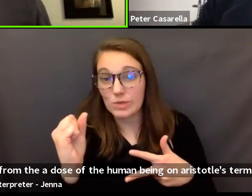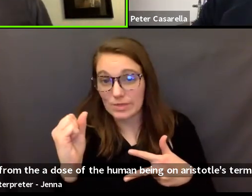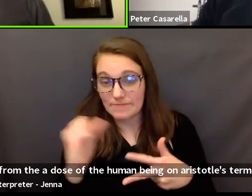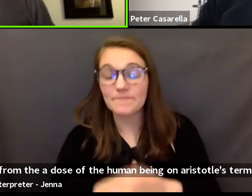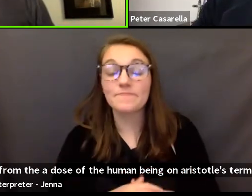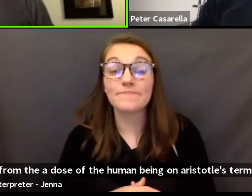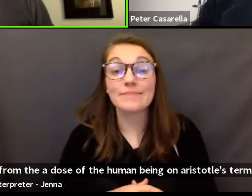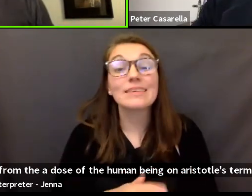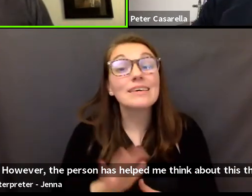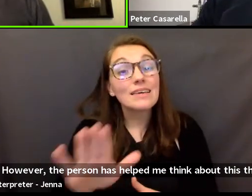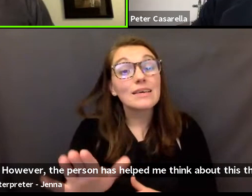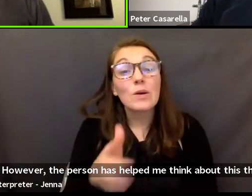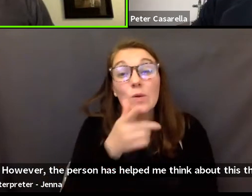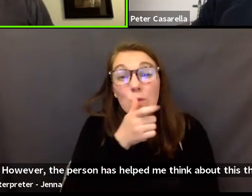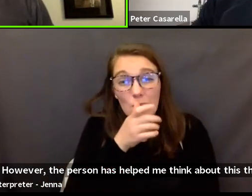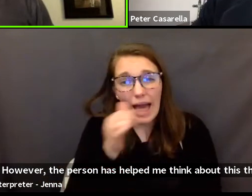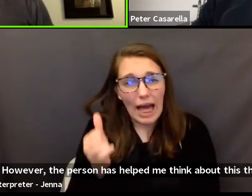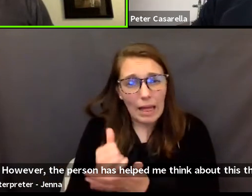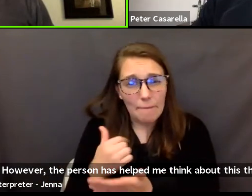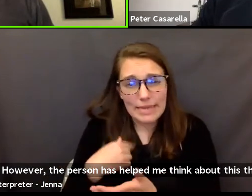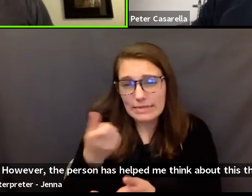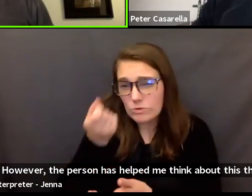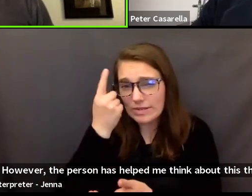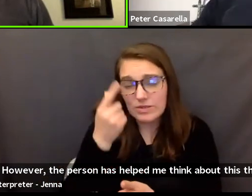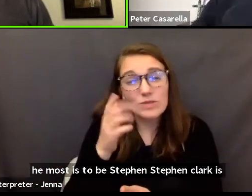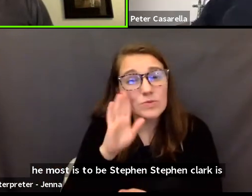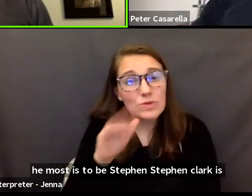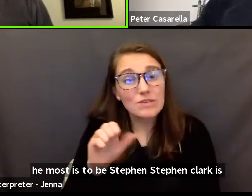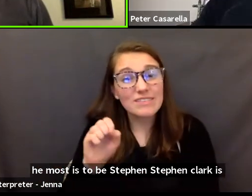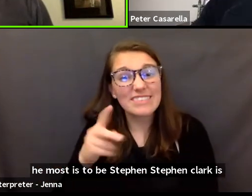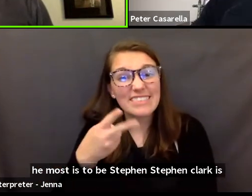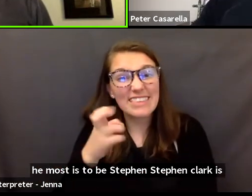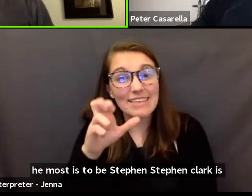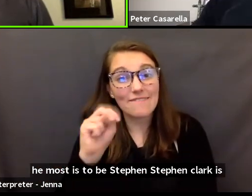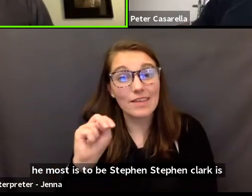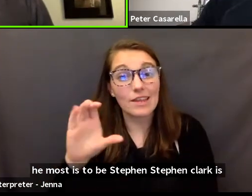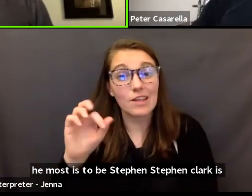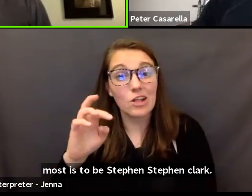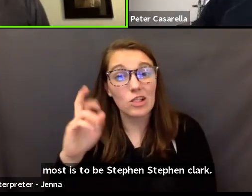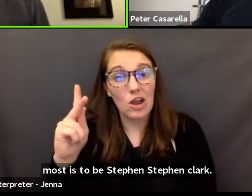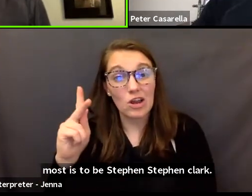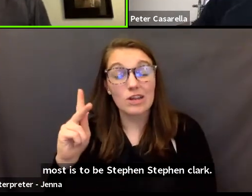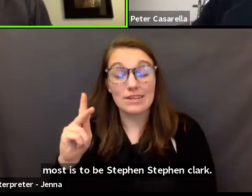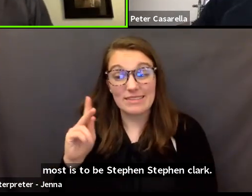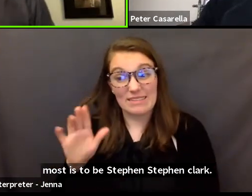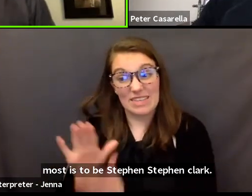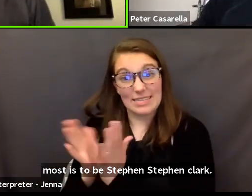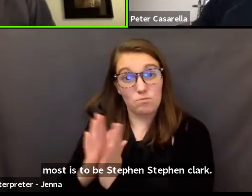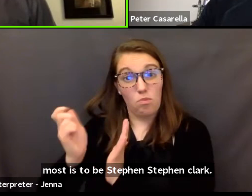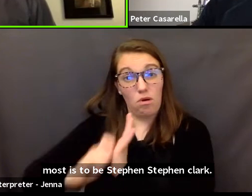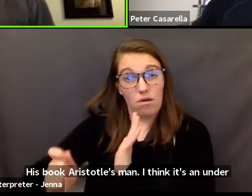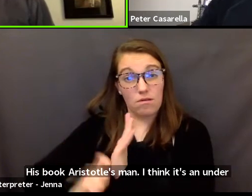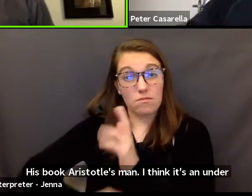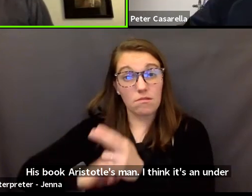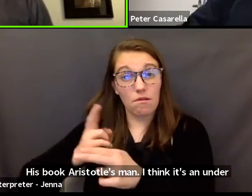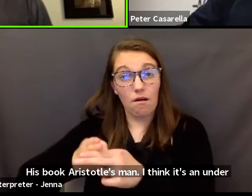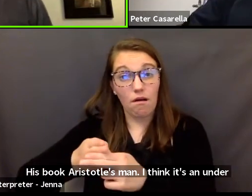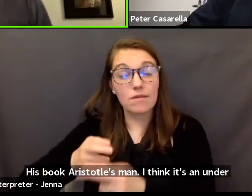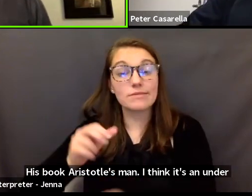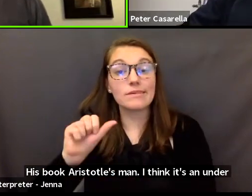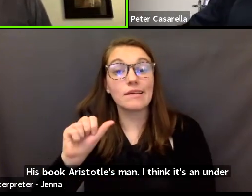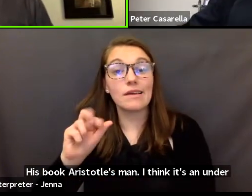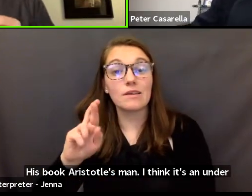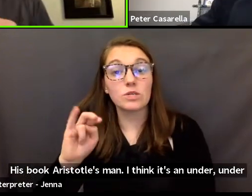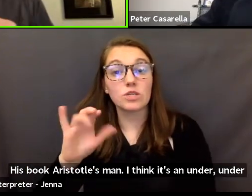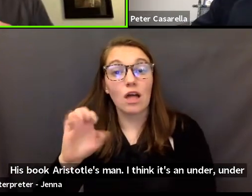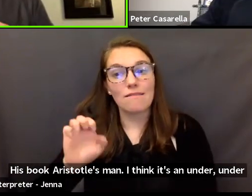the most would be Stephen Clark, his book Aristotle's Man. I think it's an underappreciated systematic reading